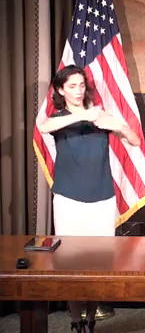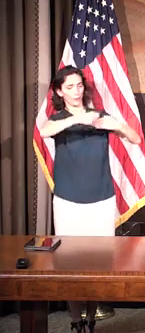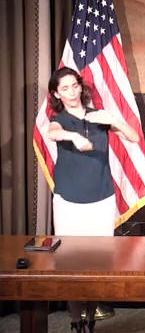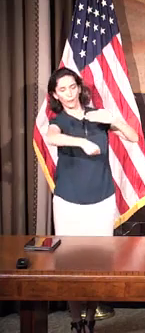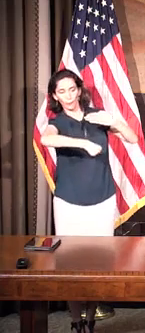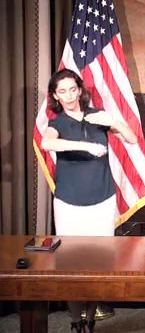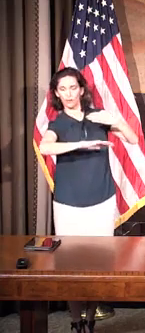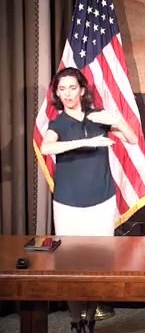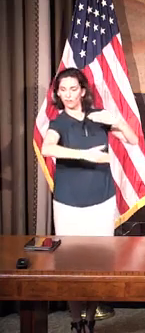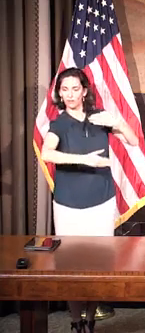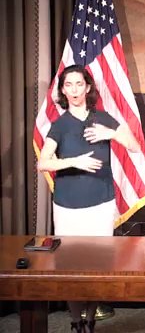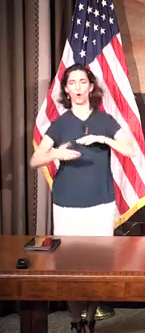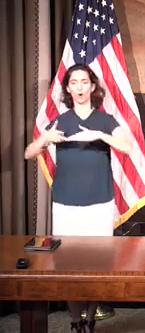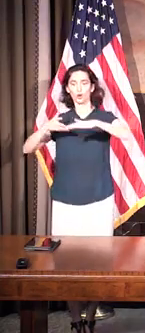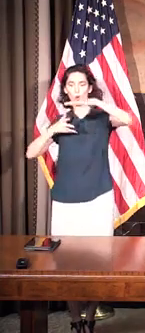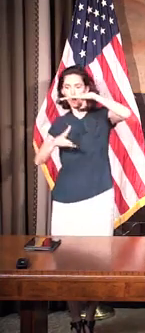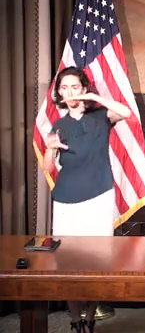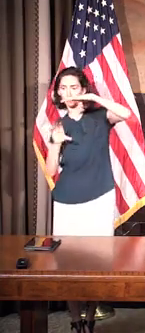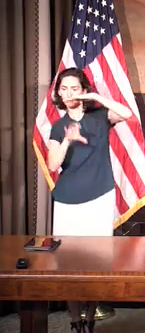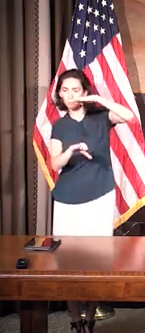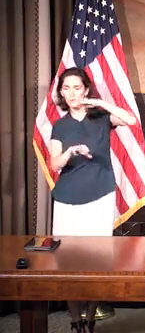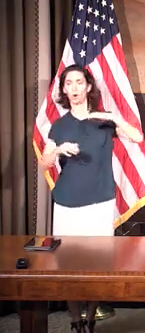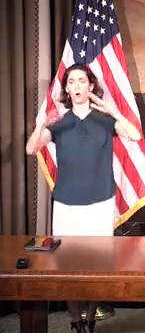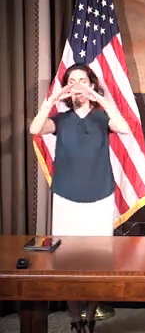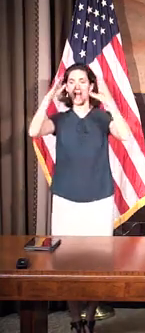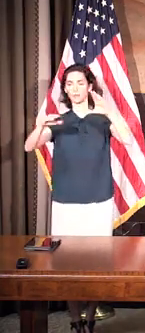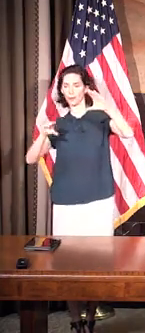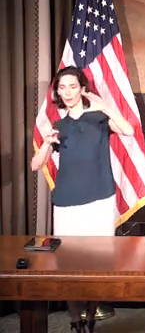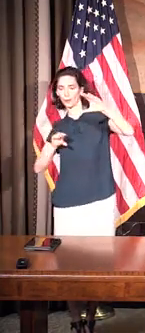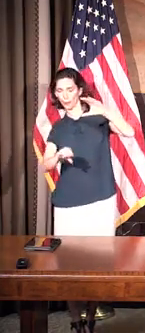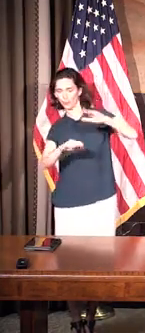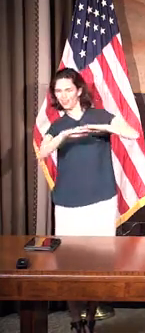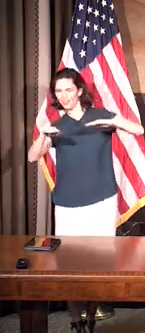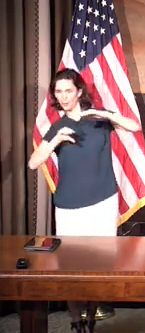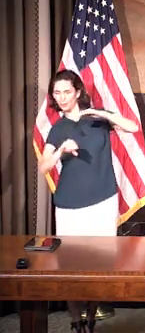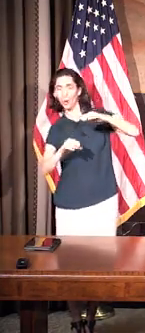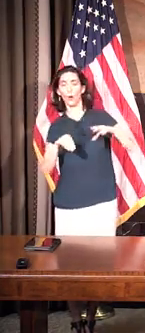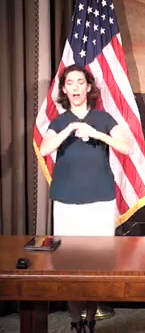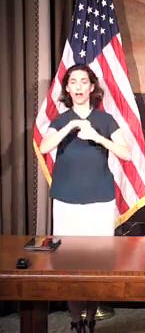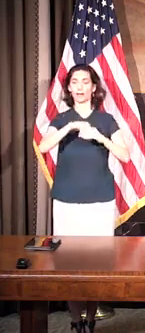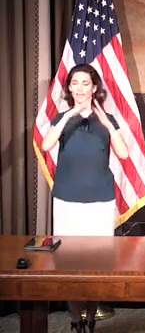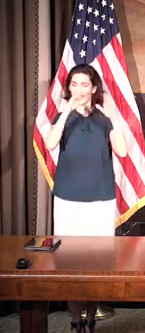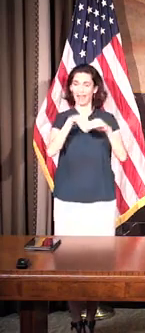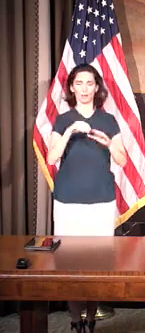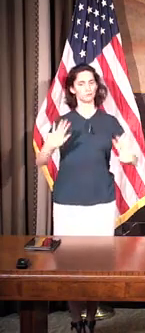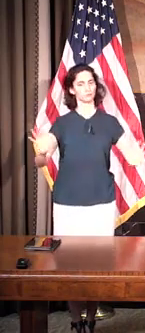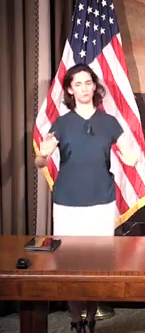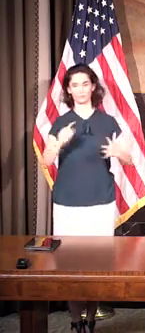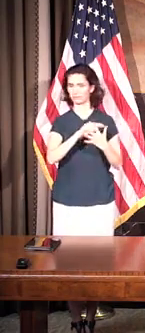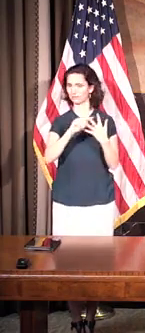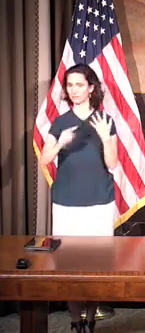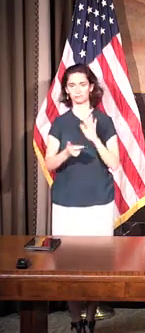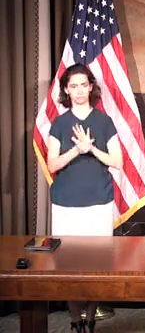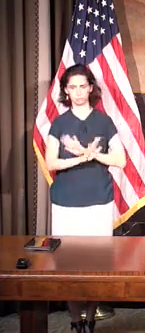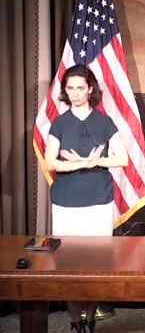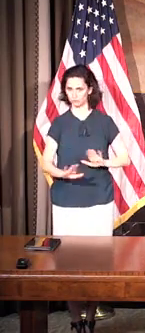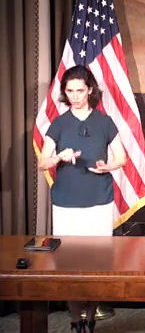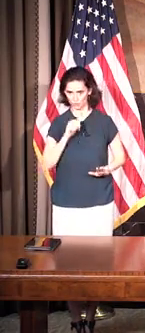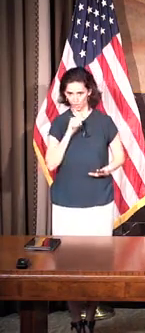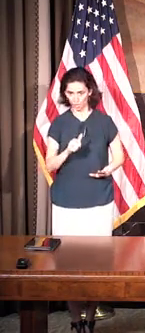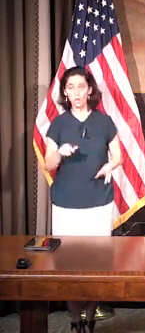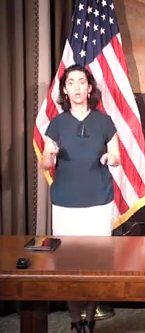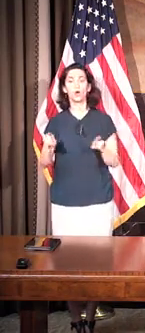in a garage or crawl space, certainly not in your house. And then when you refuel, make sure that you allow the generator